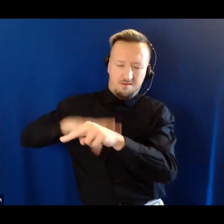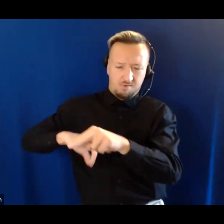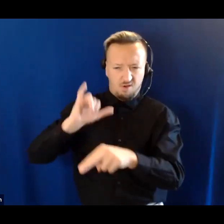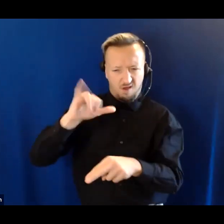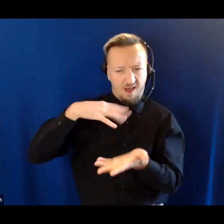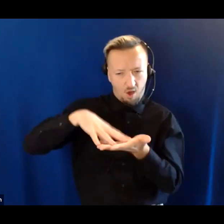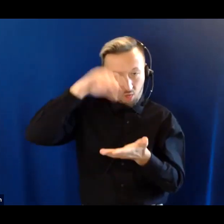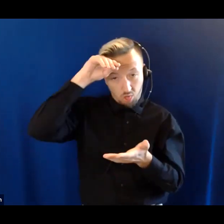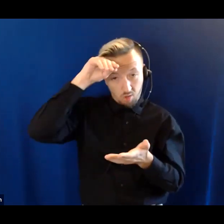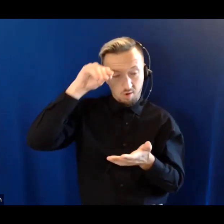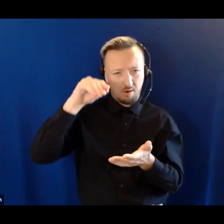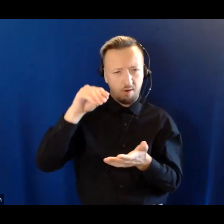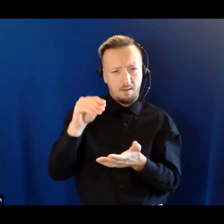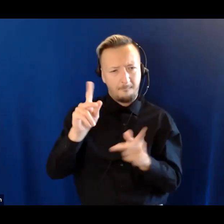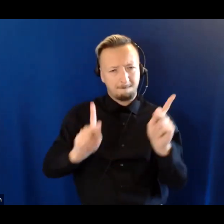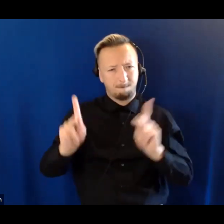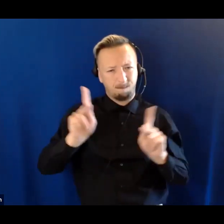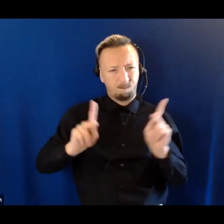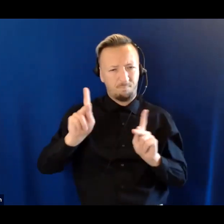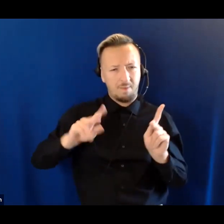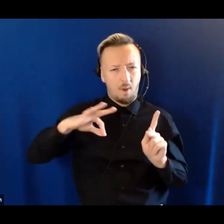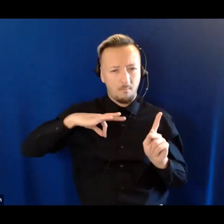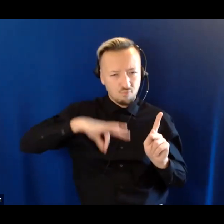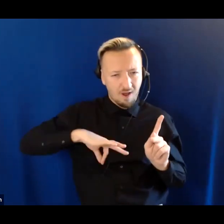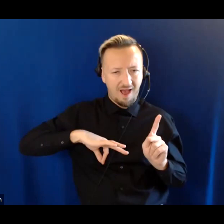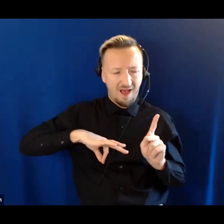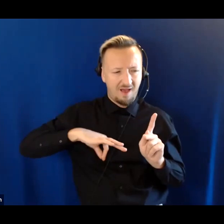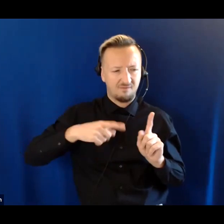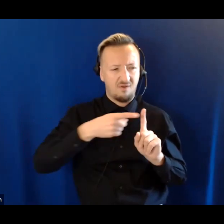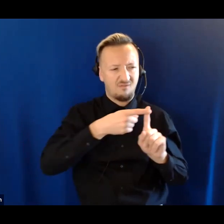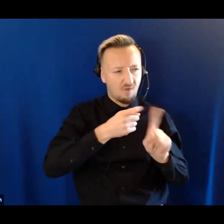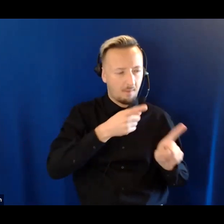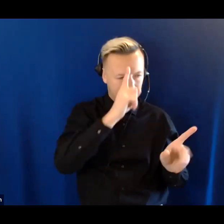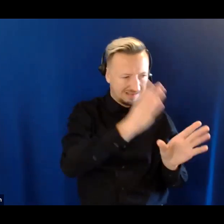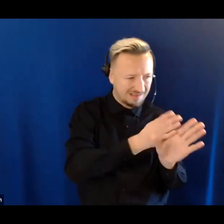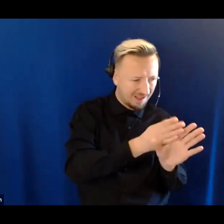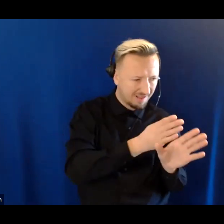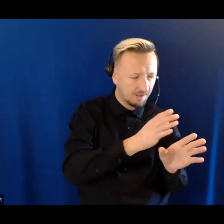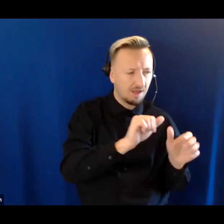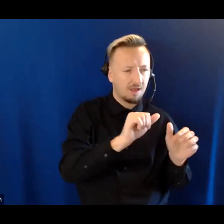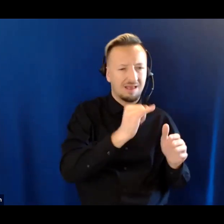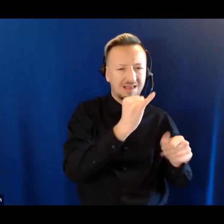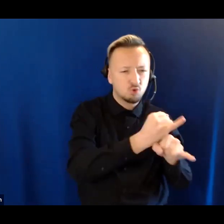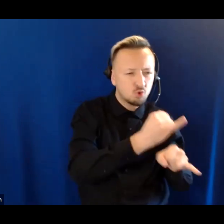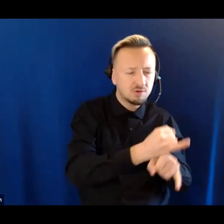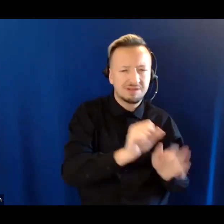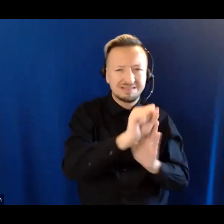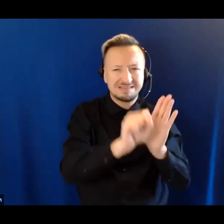the amount of people that were in nursing facilities, that were in psych wards, that are in asylums and state